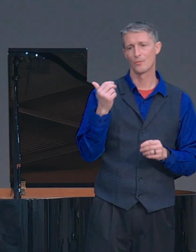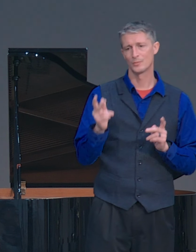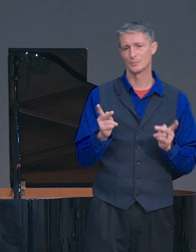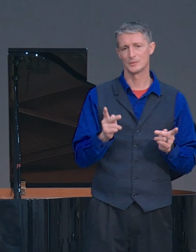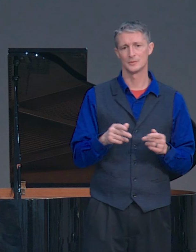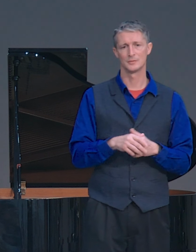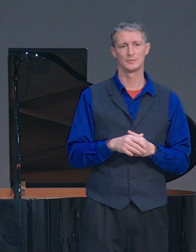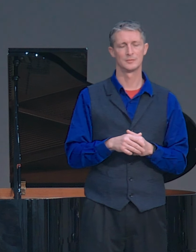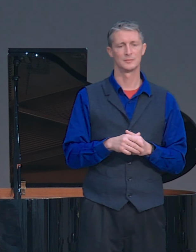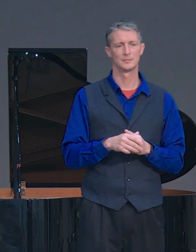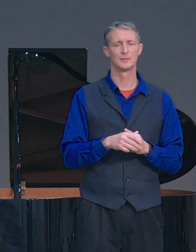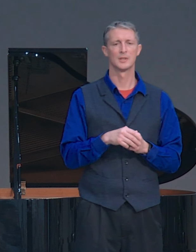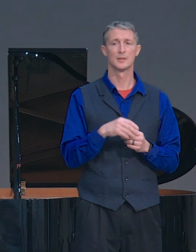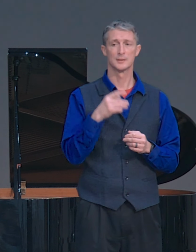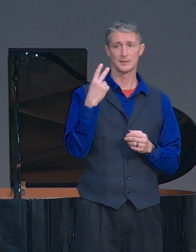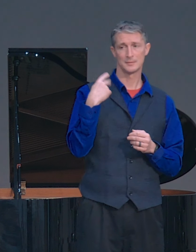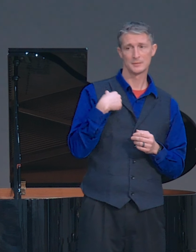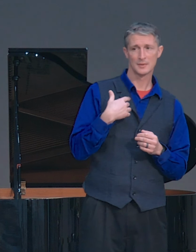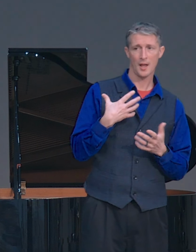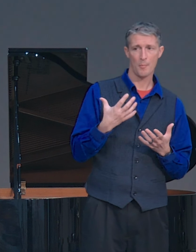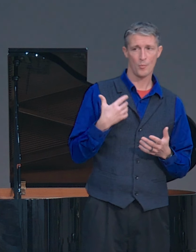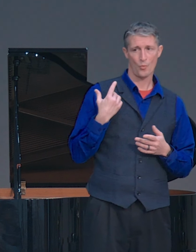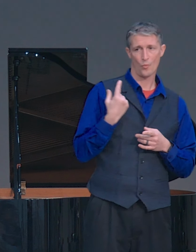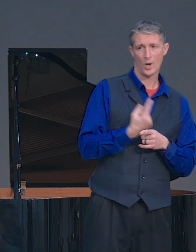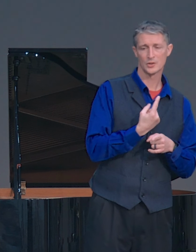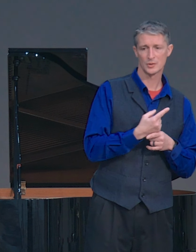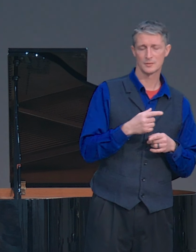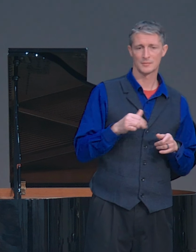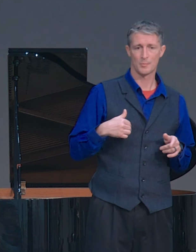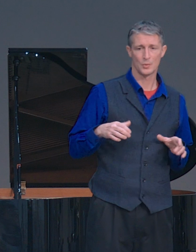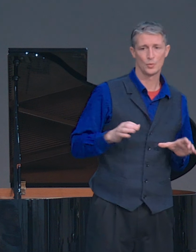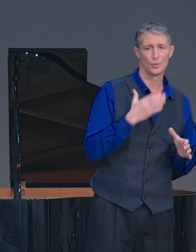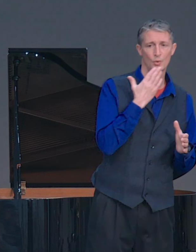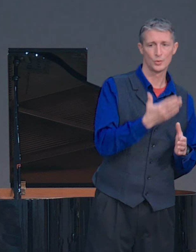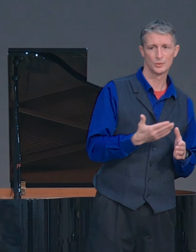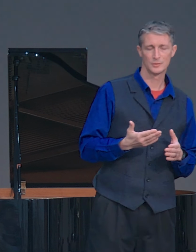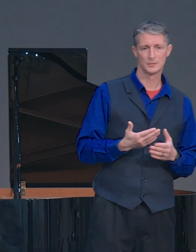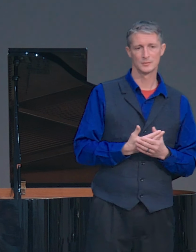with your piety, with your righteousness.